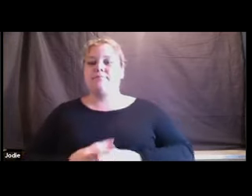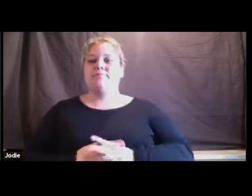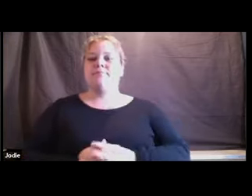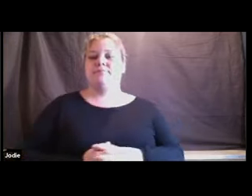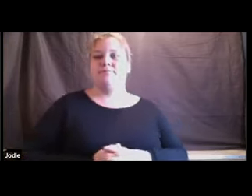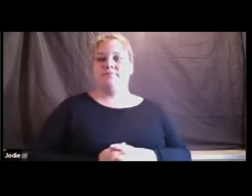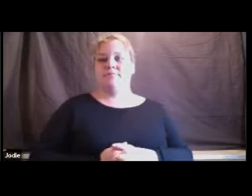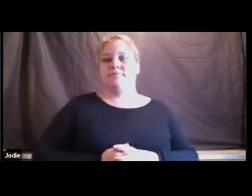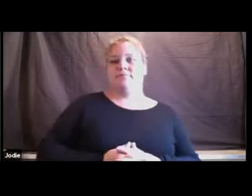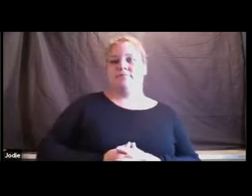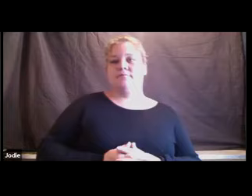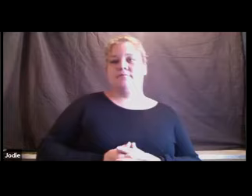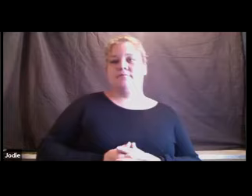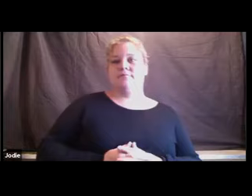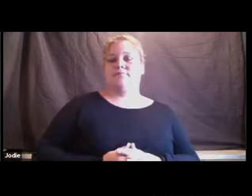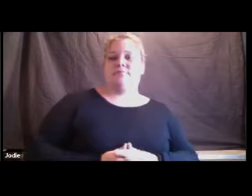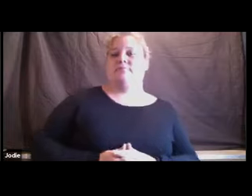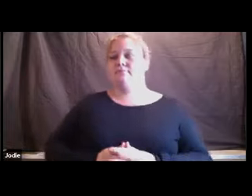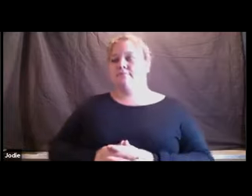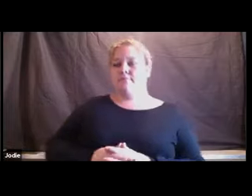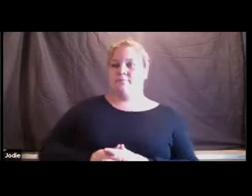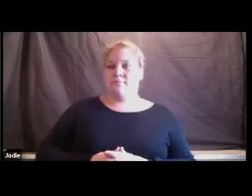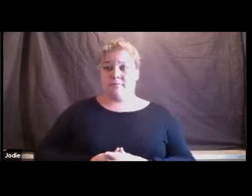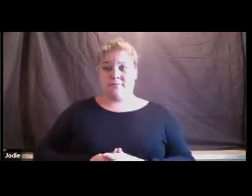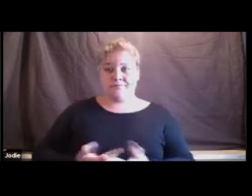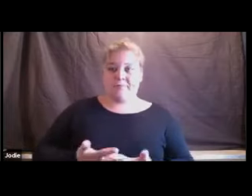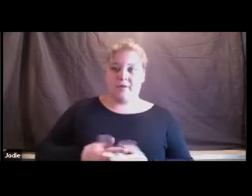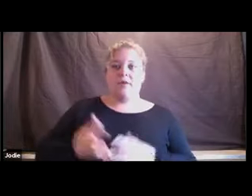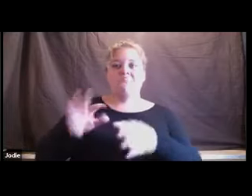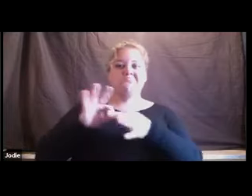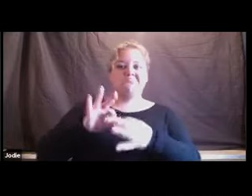You know, kind of staying on the topic of the why, I guess.